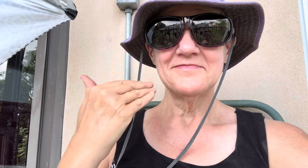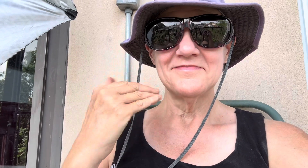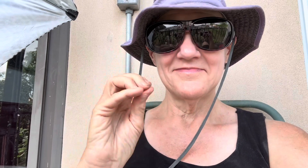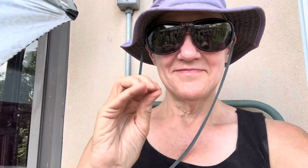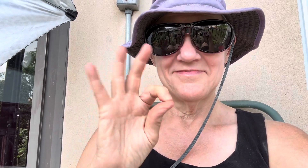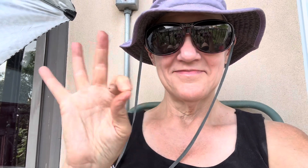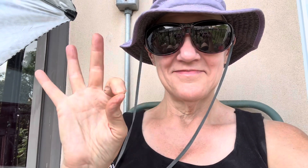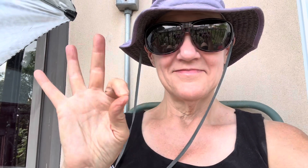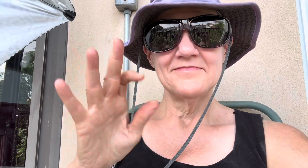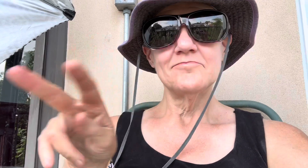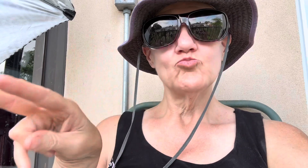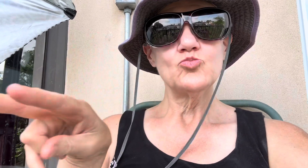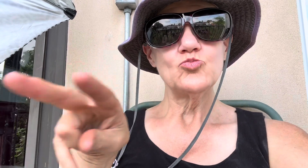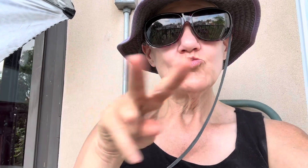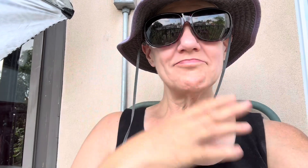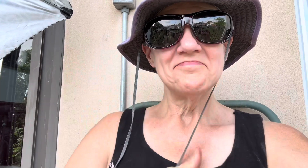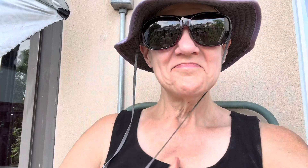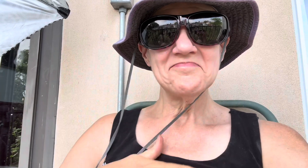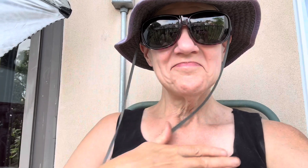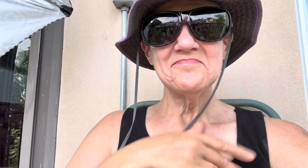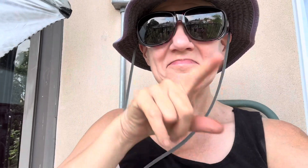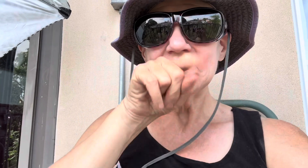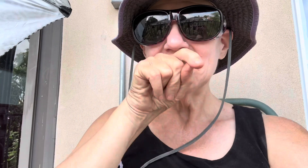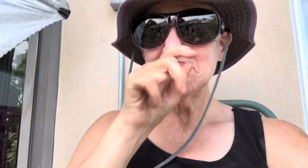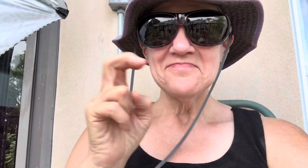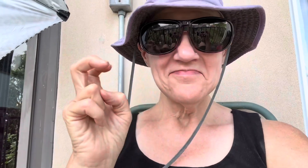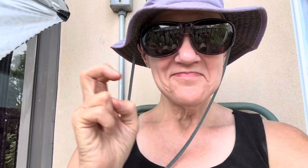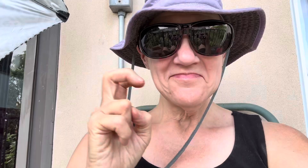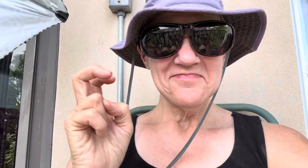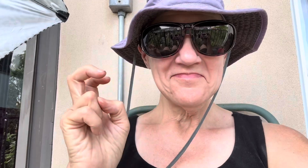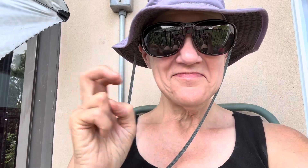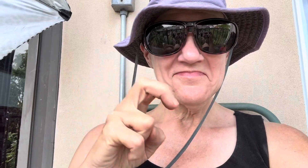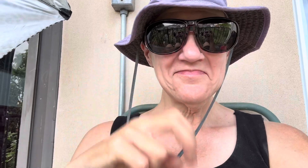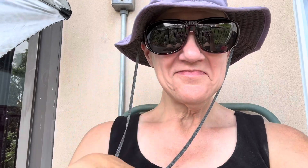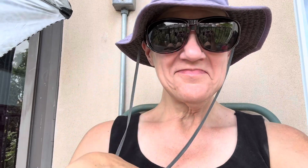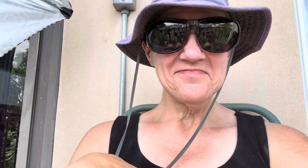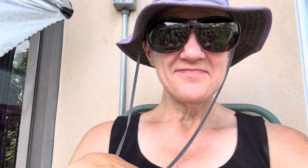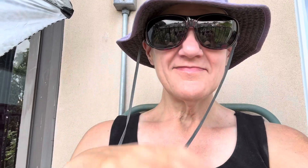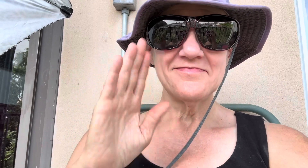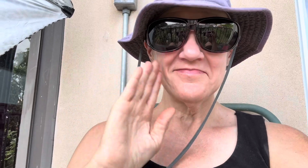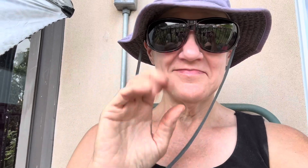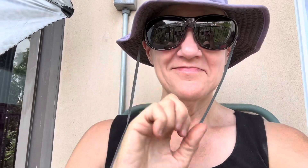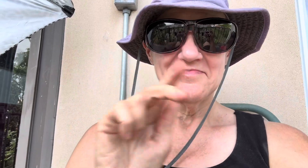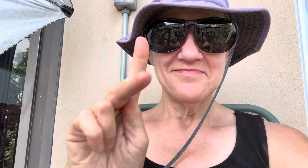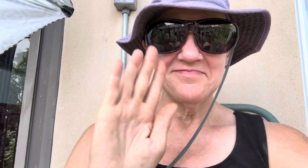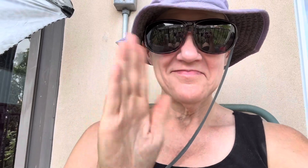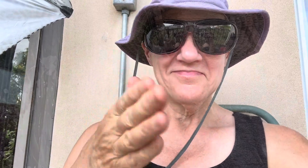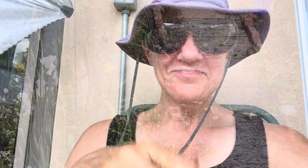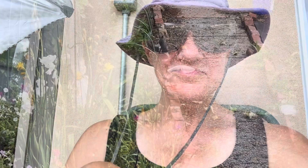Helps cool me off after working in the garden. Sit back and enjoy the birds and the squirrels.